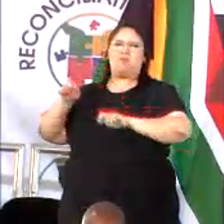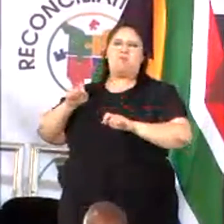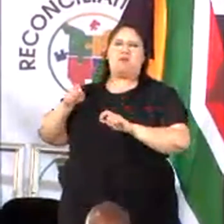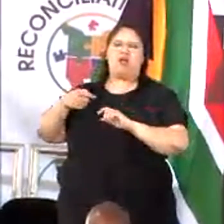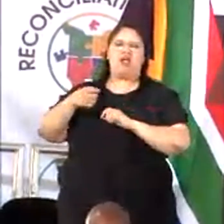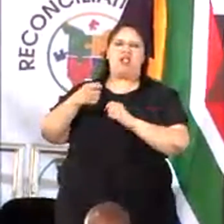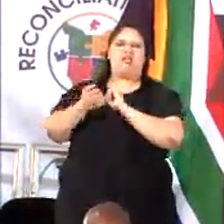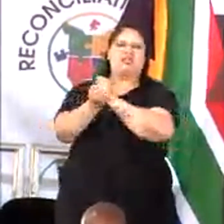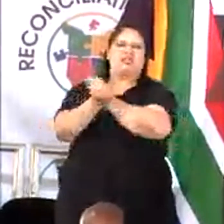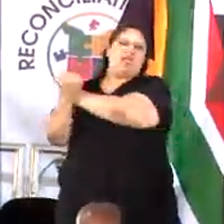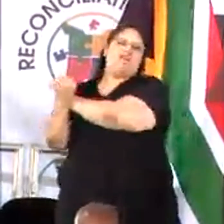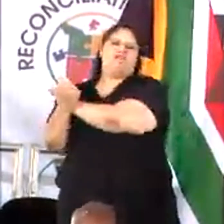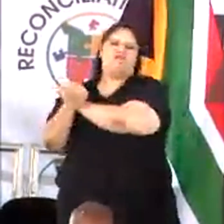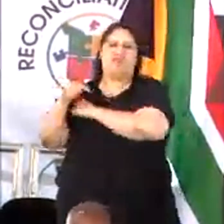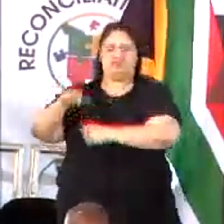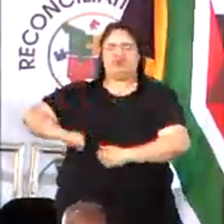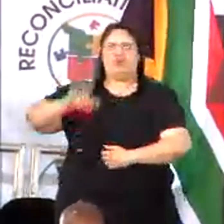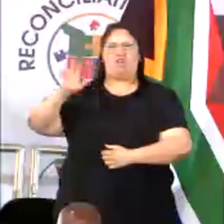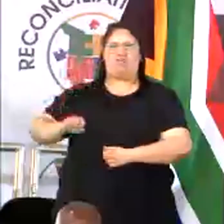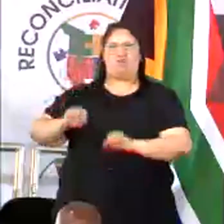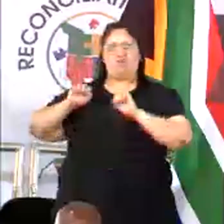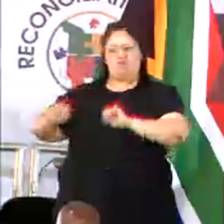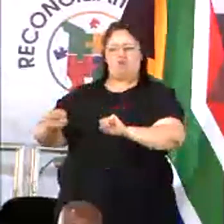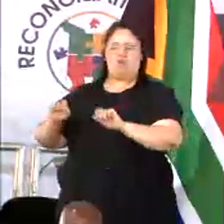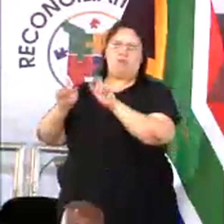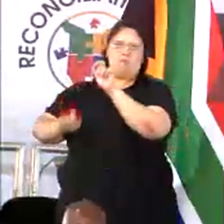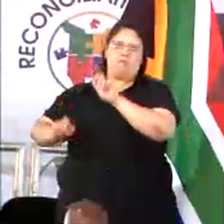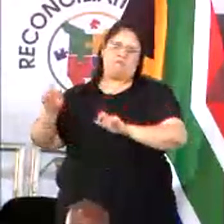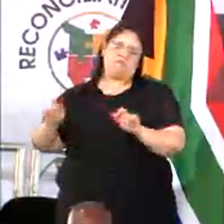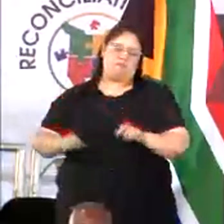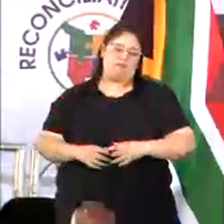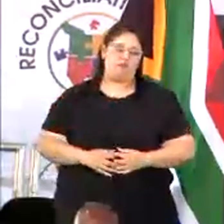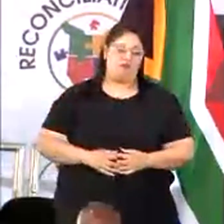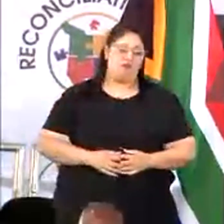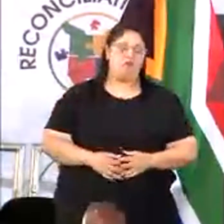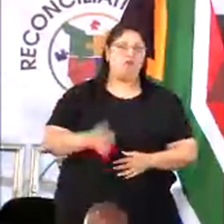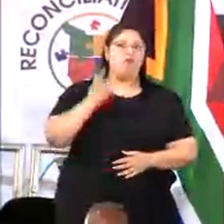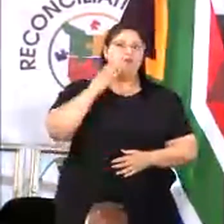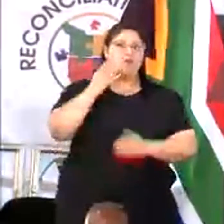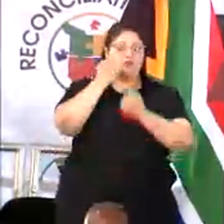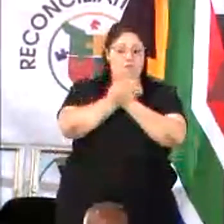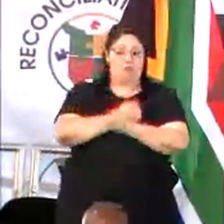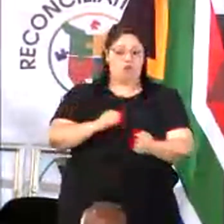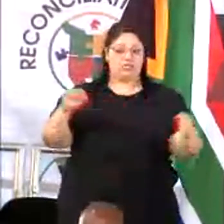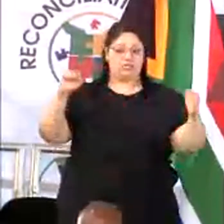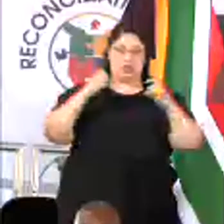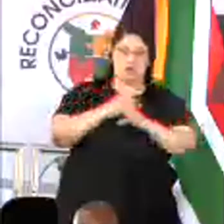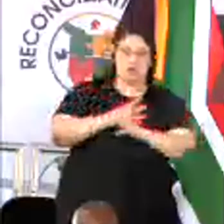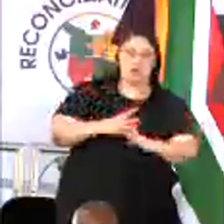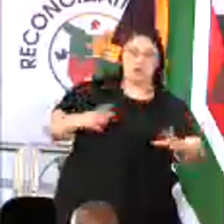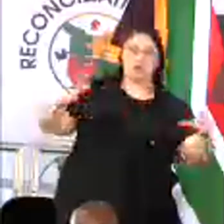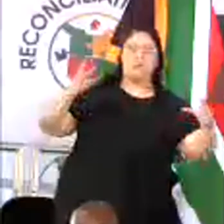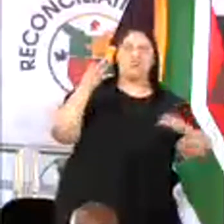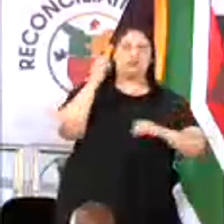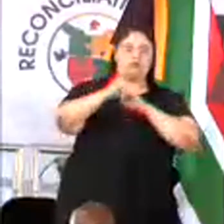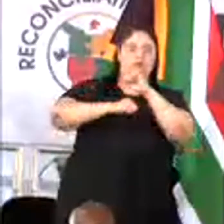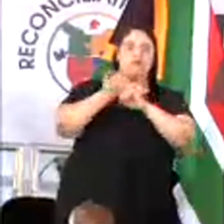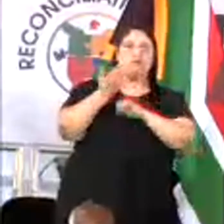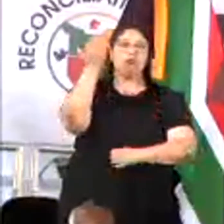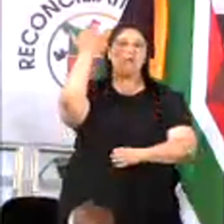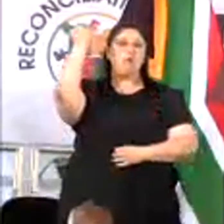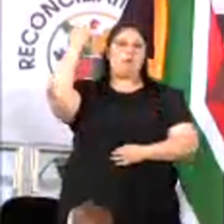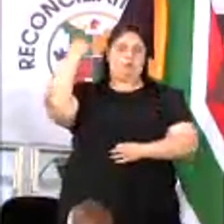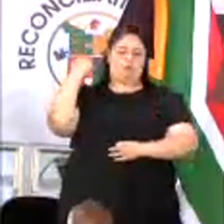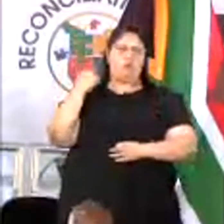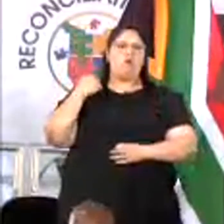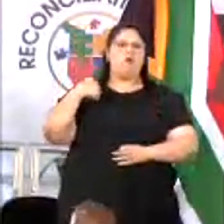Africa's indigenous people. Since the advent of democracy 30 years ago,